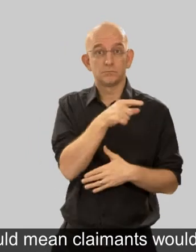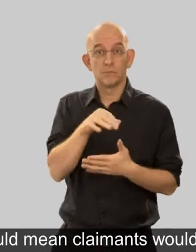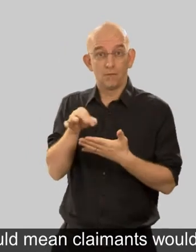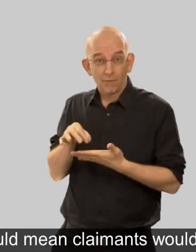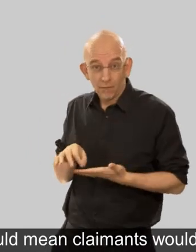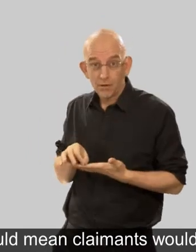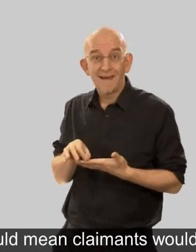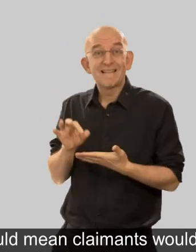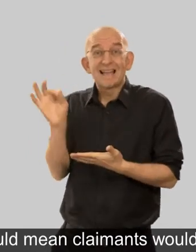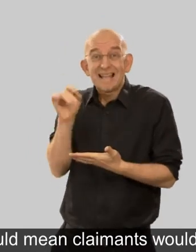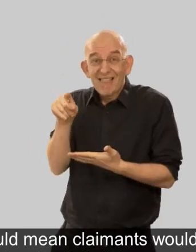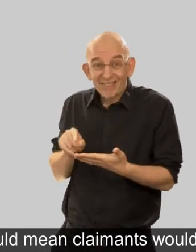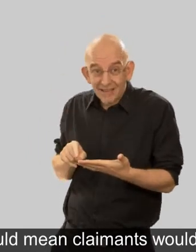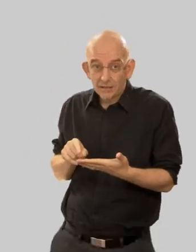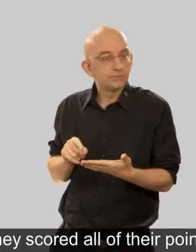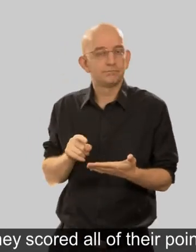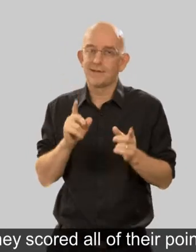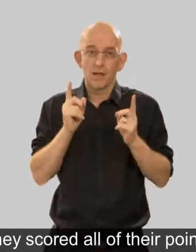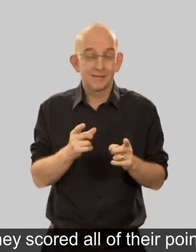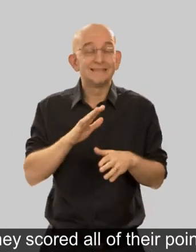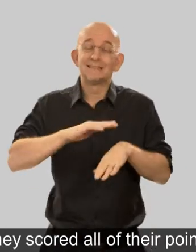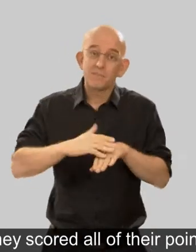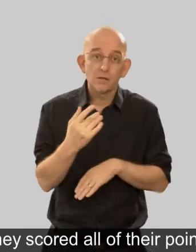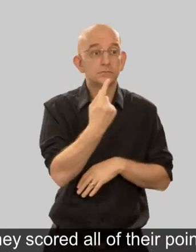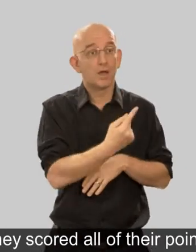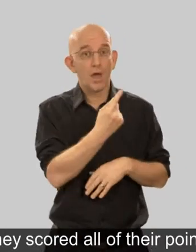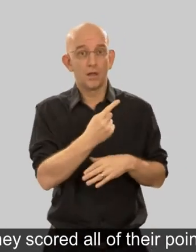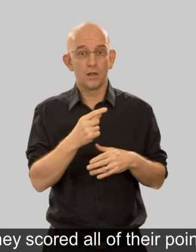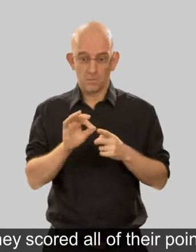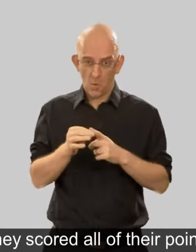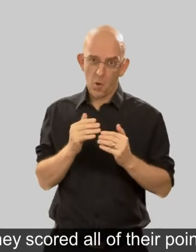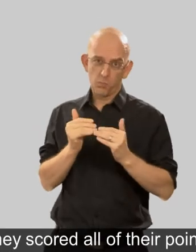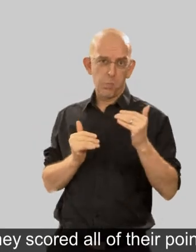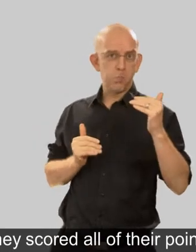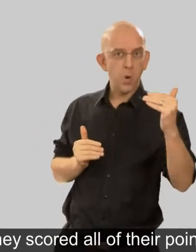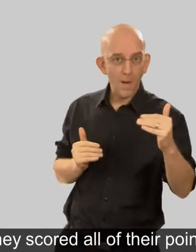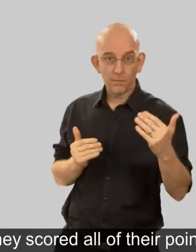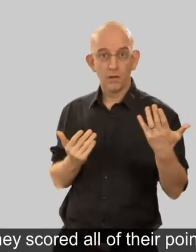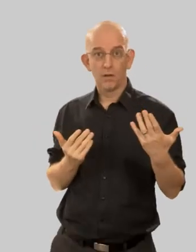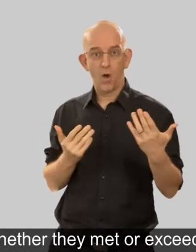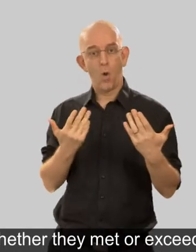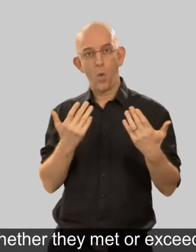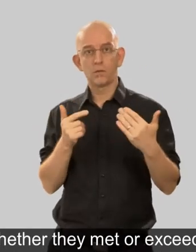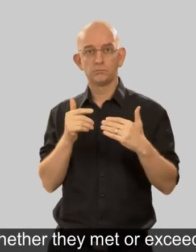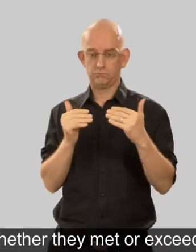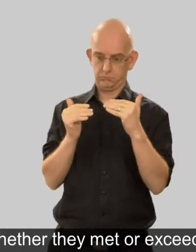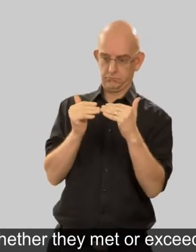This would mean claimants would not be entitled to the daily living component if they scored all of their points from aids and